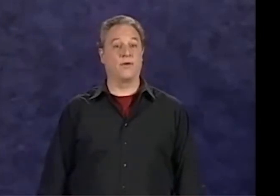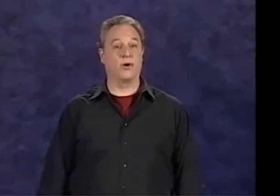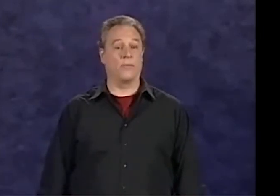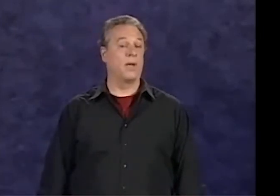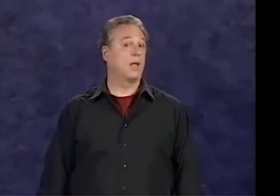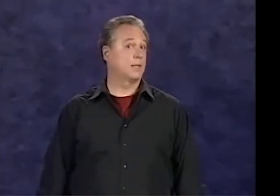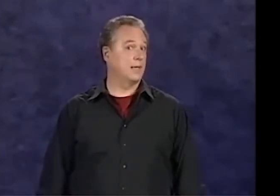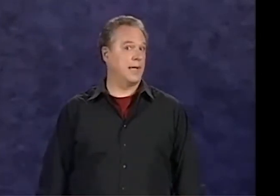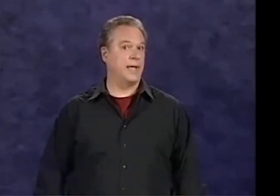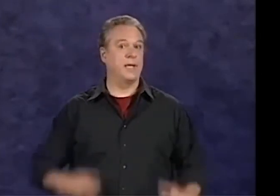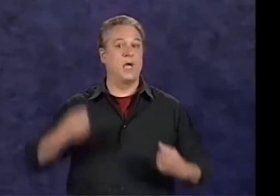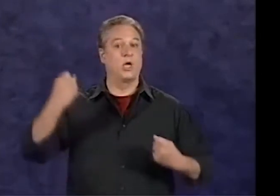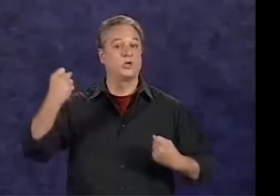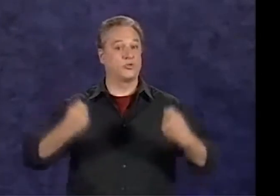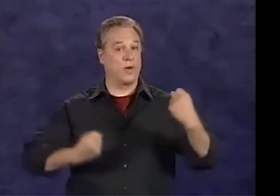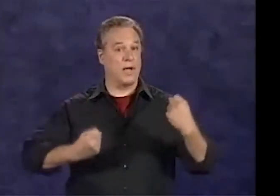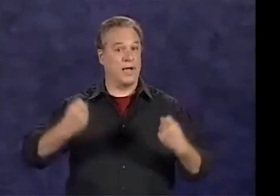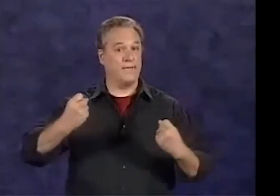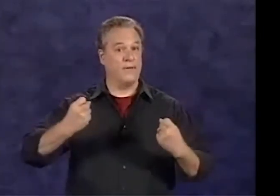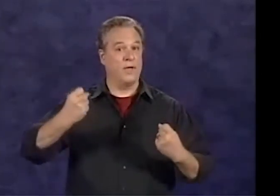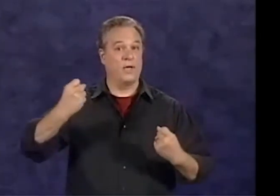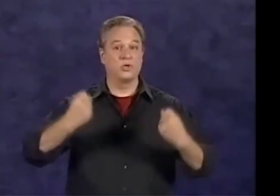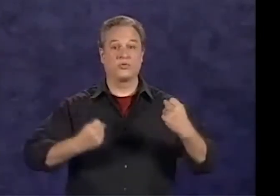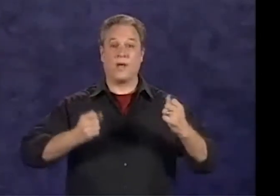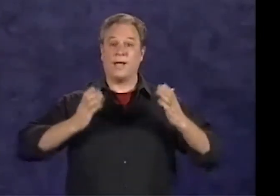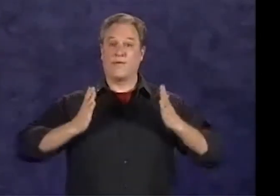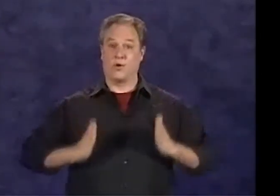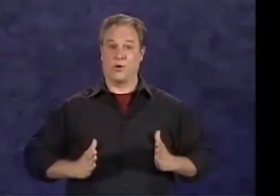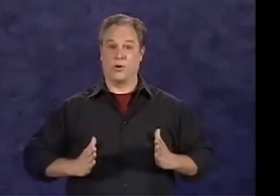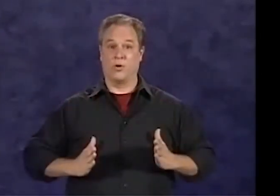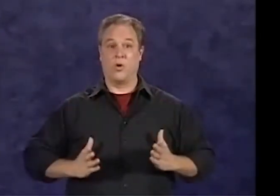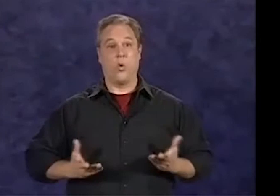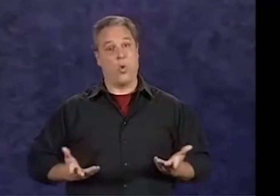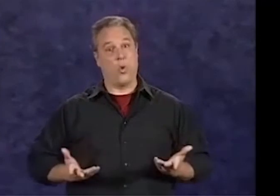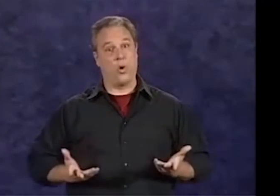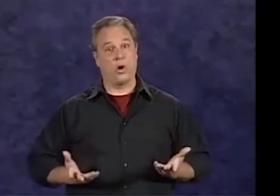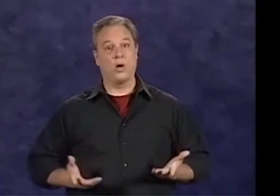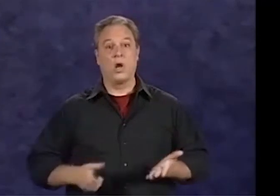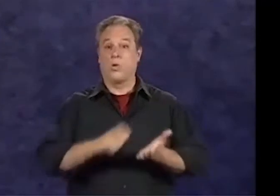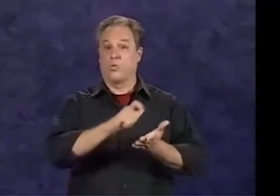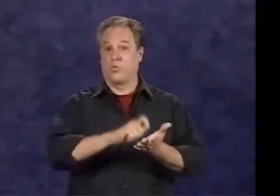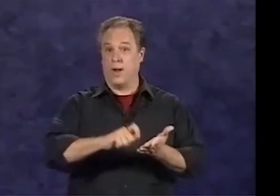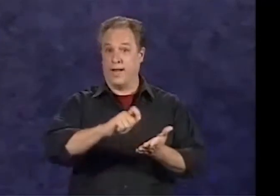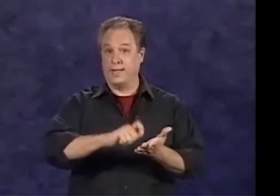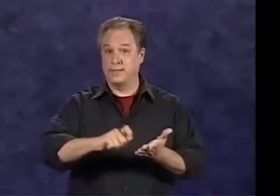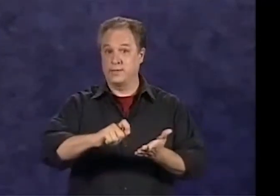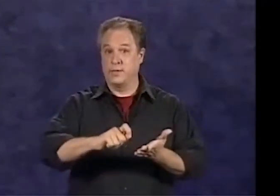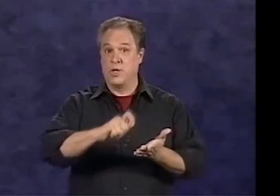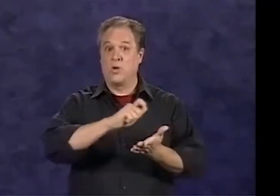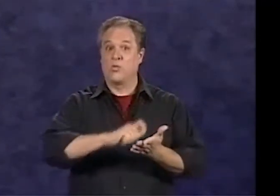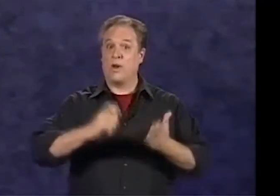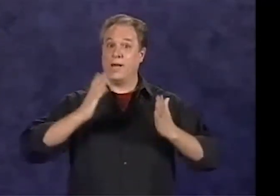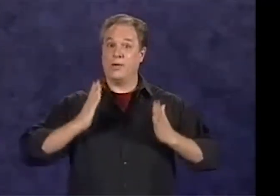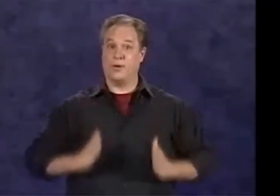like drive, driver, or write, writer.